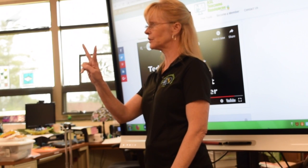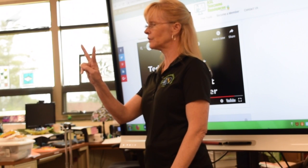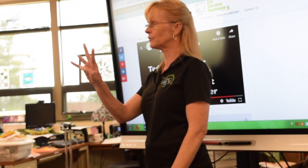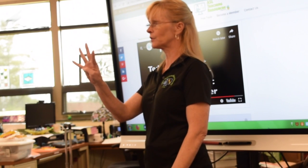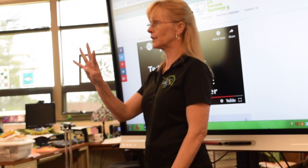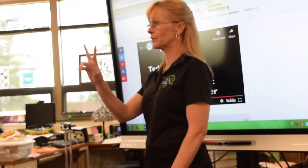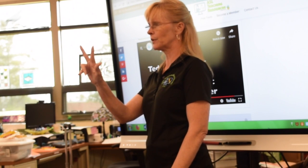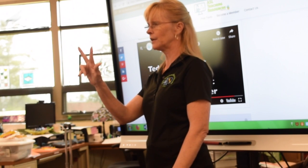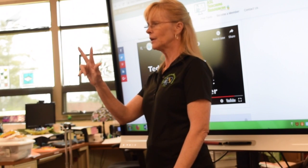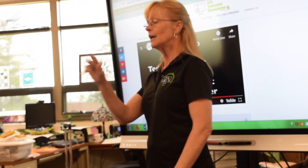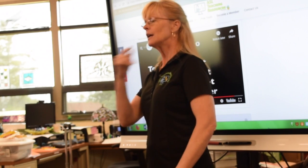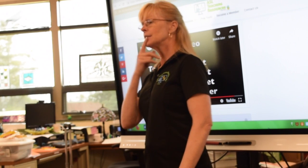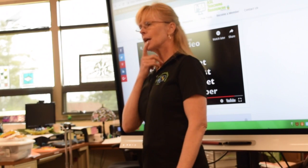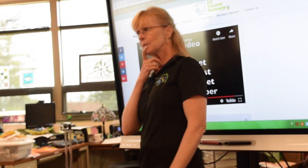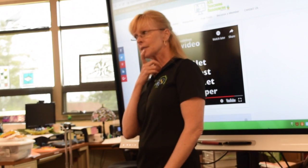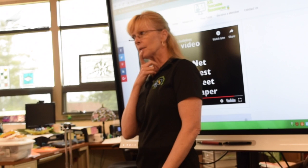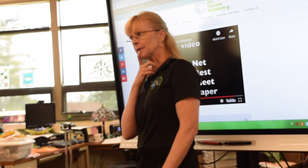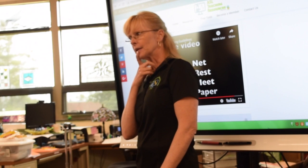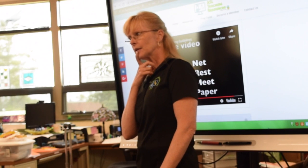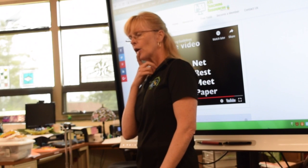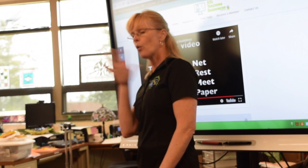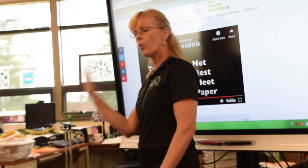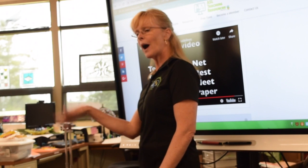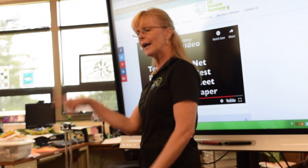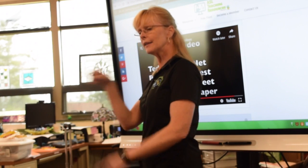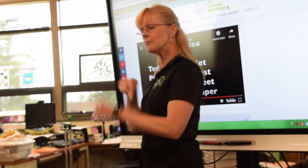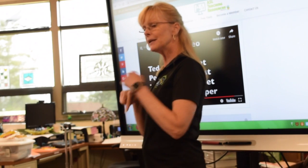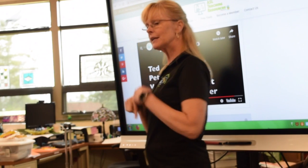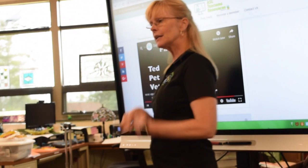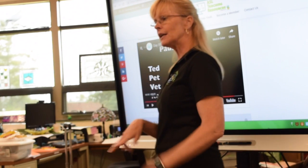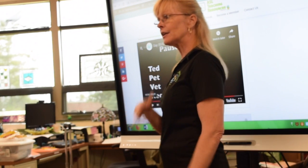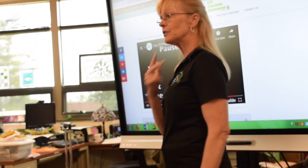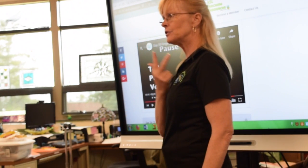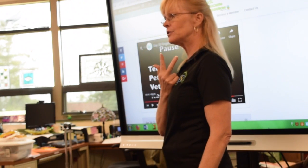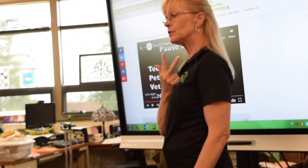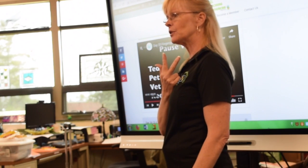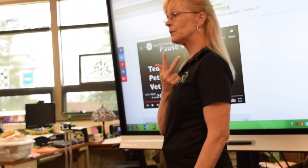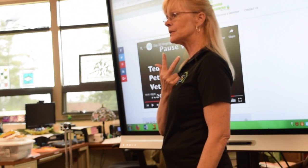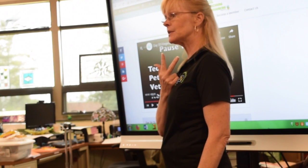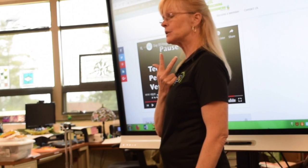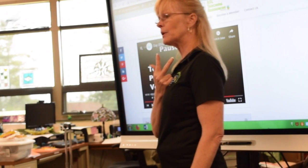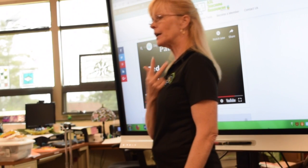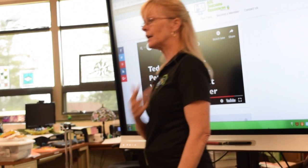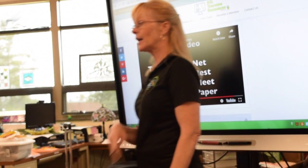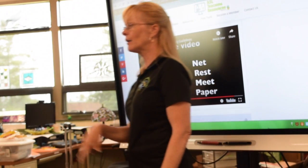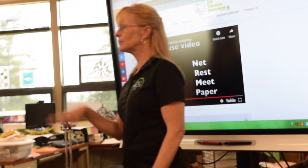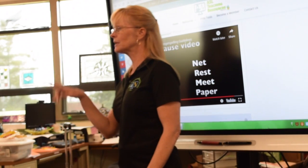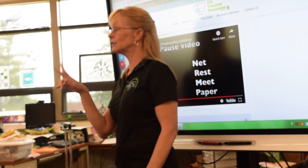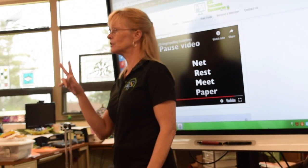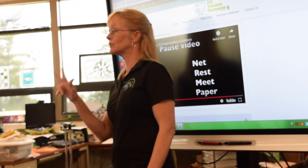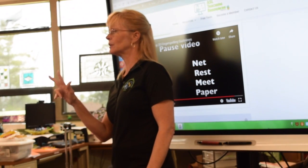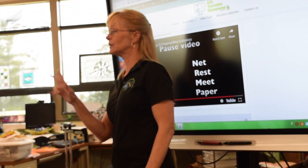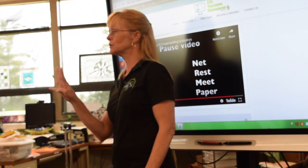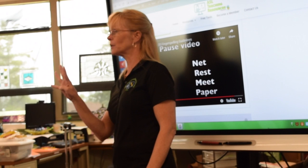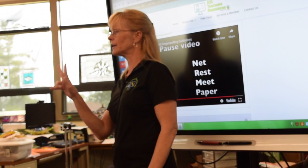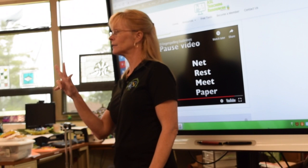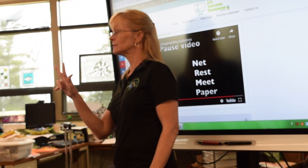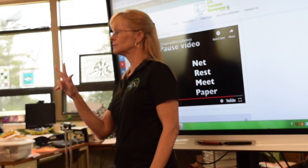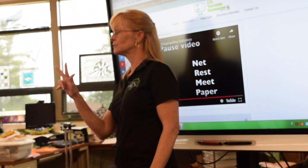42, 43. Tell me something. Why at the beginning I told you to turn your wrist this way, and now I'm telling you to turn it this way?